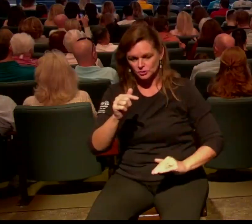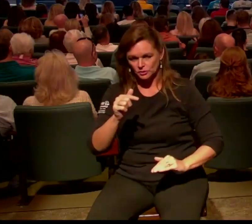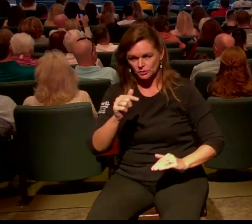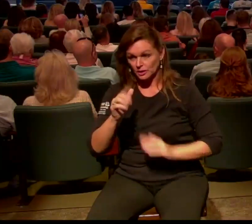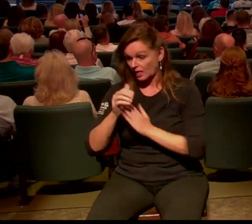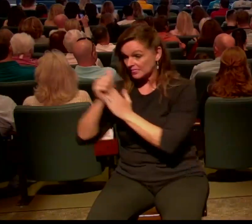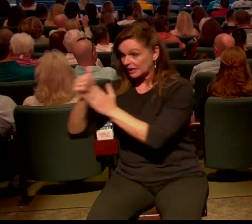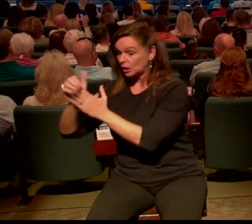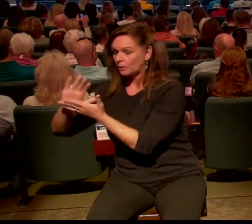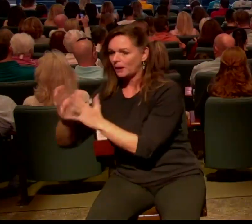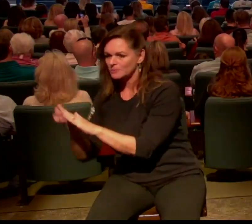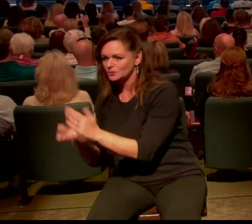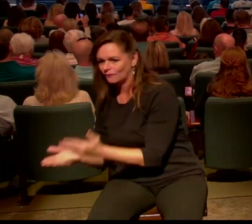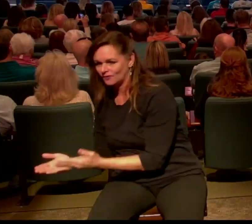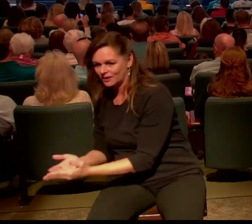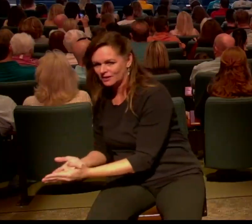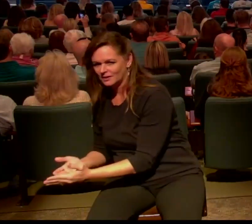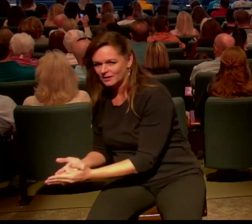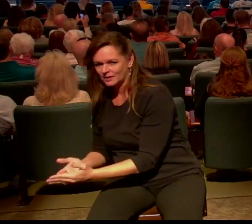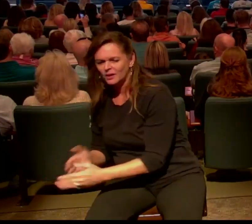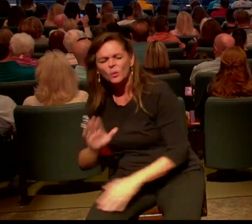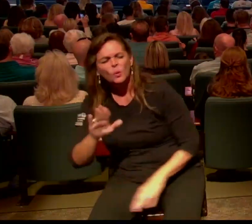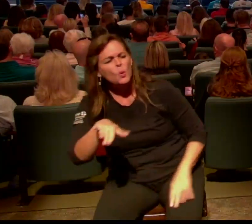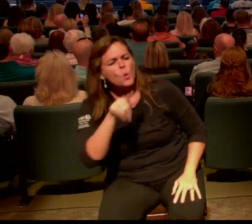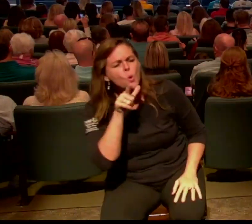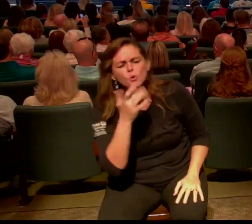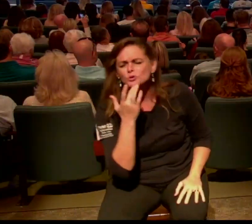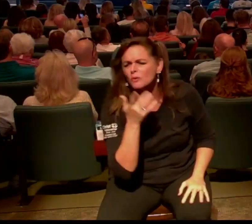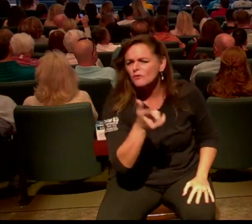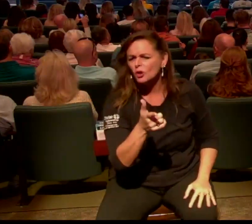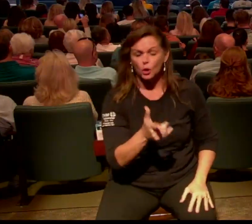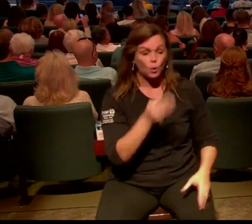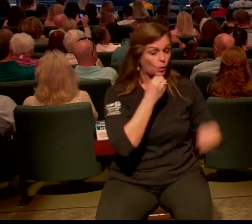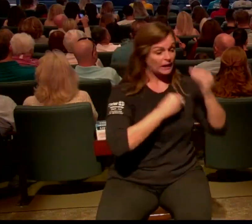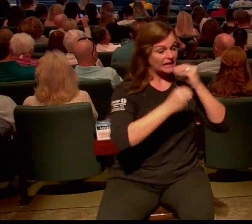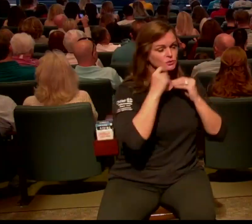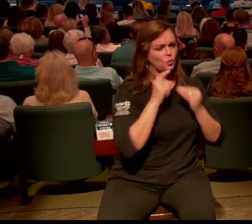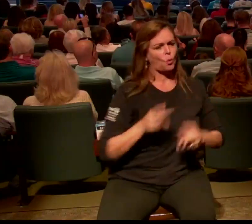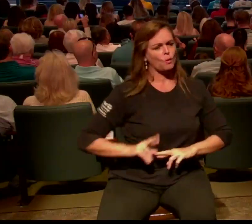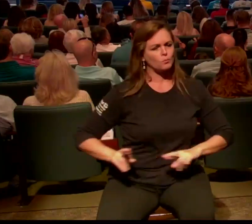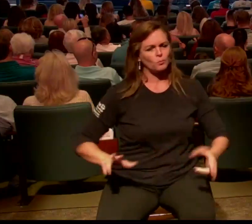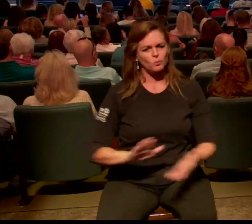servant. Who would you rather be? The one who eats the dinner